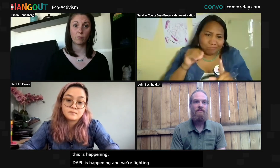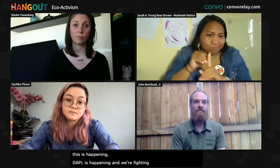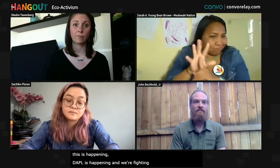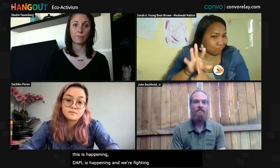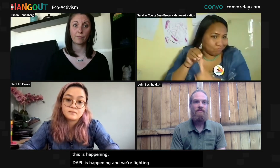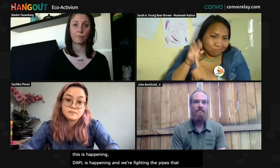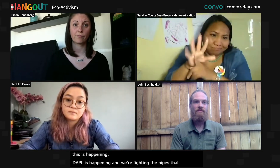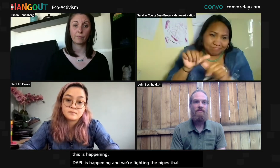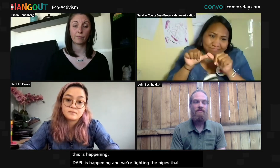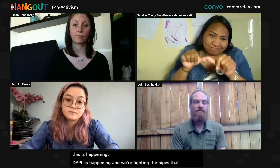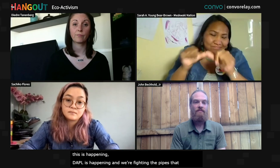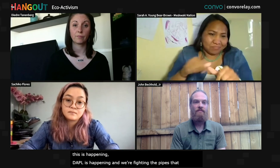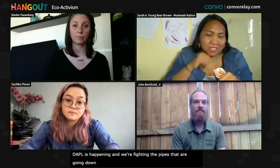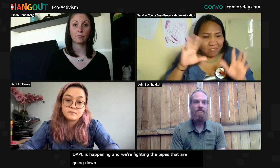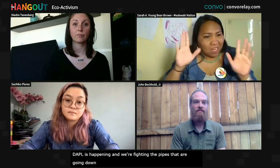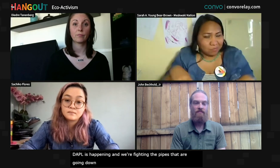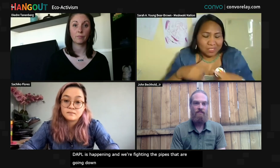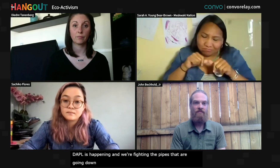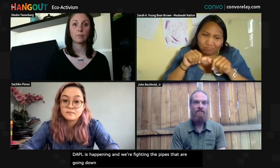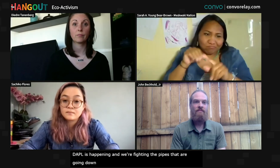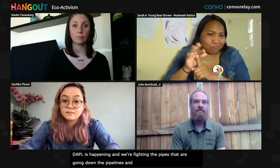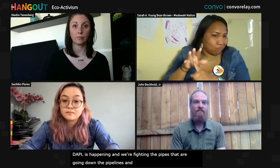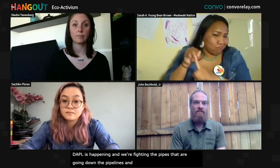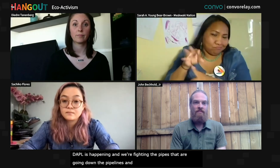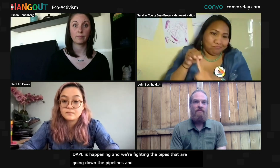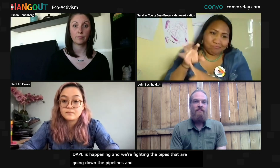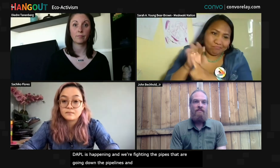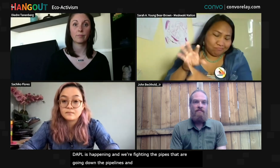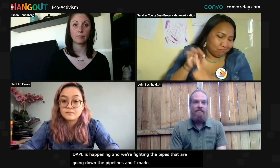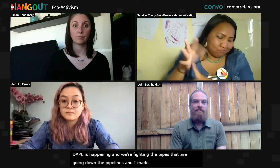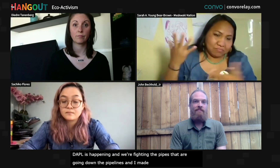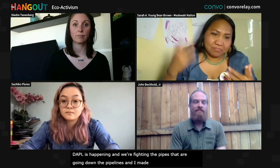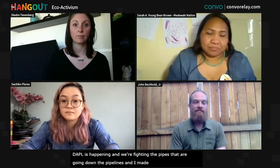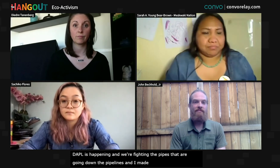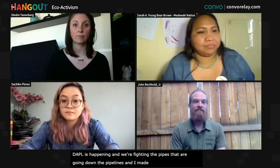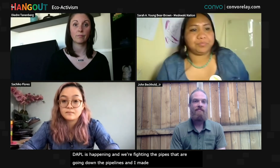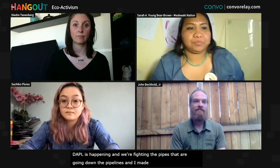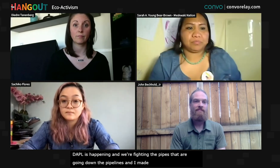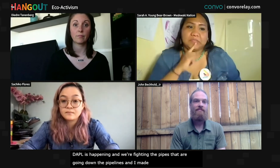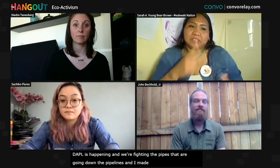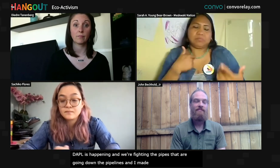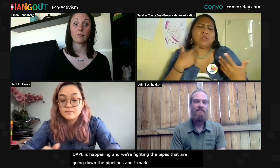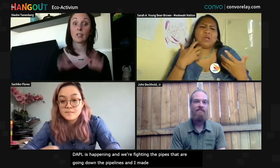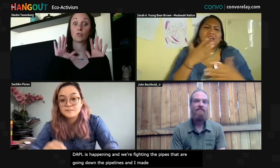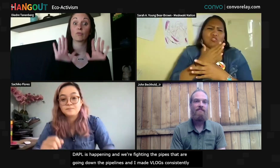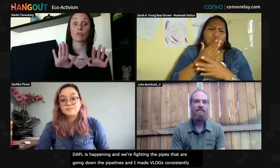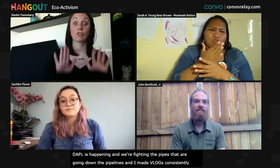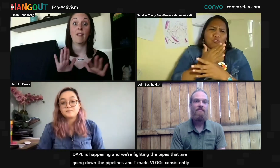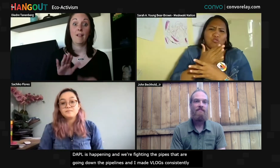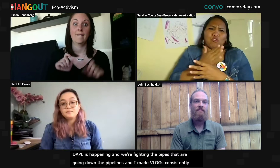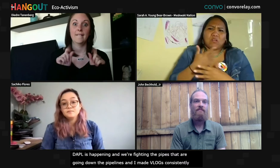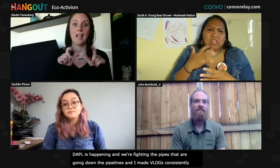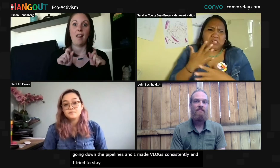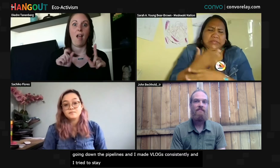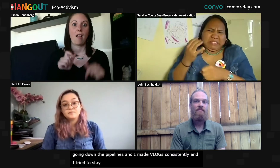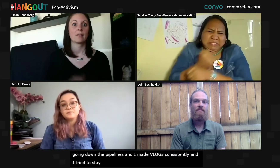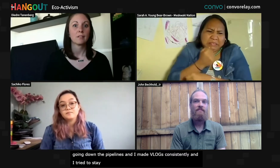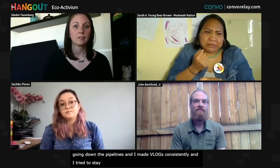pipelines. And I made vlogs consistently. I tried to keep myself a front in the media just to make sure that information was out there.